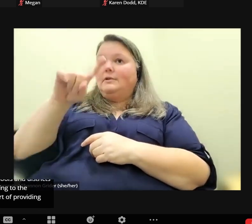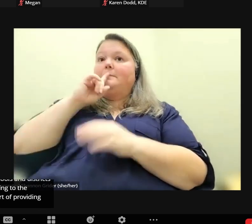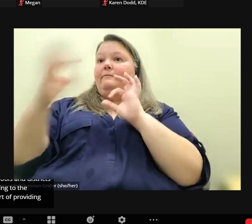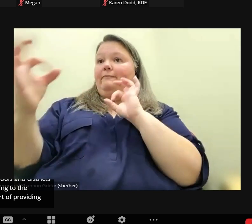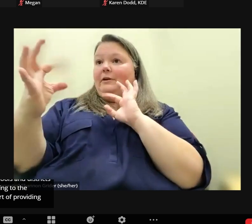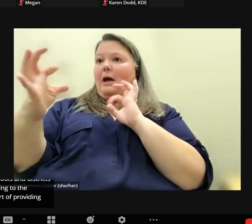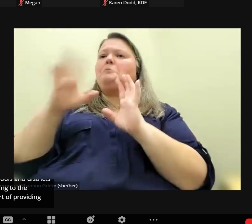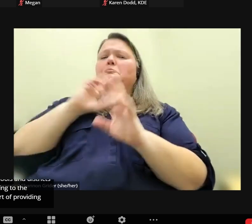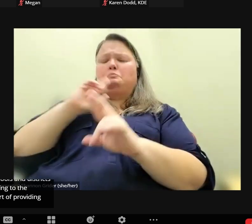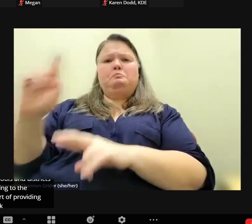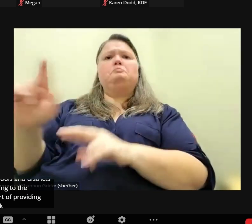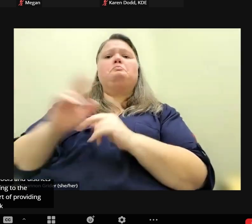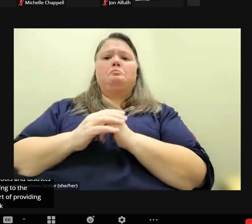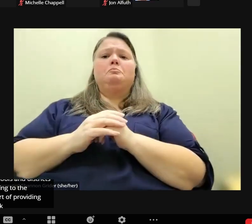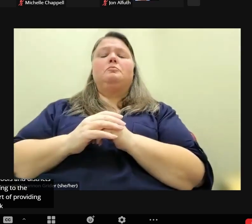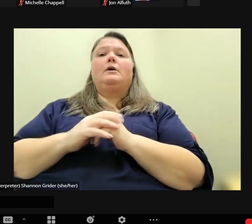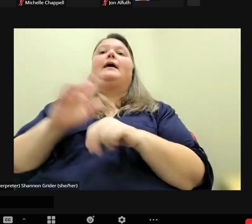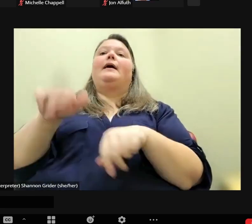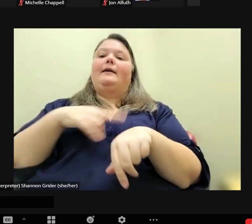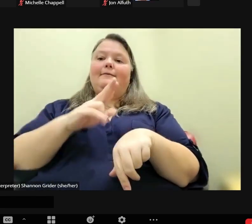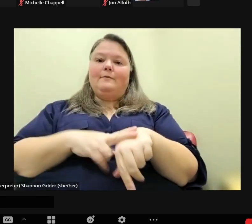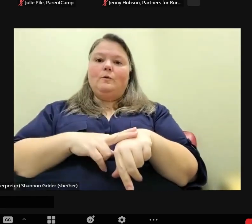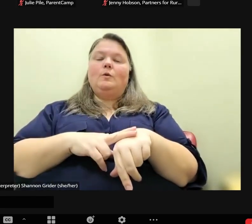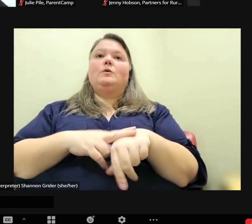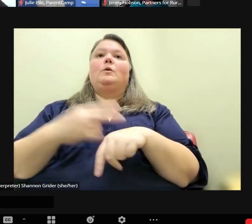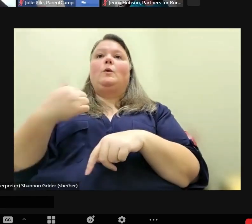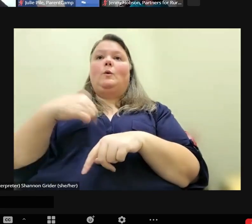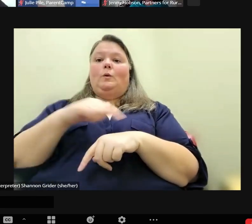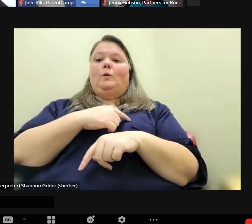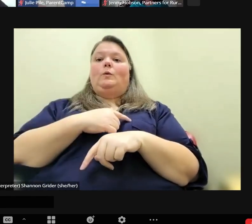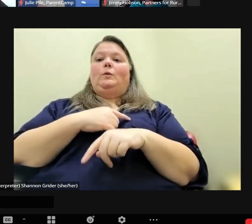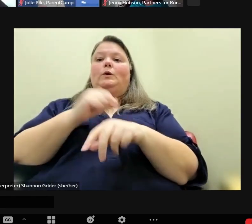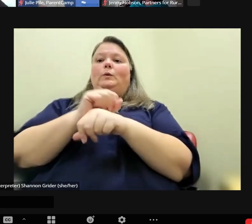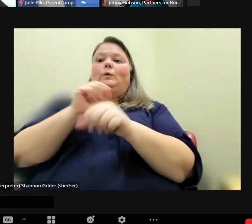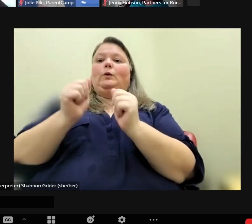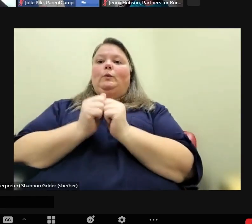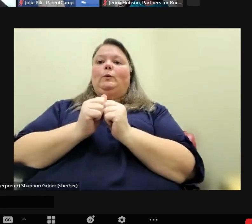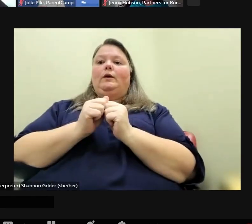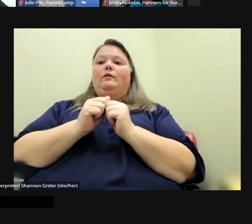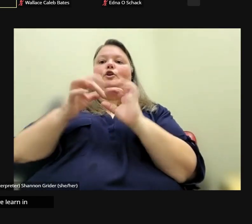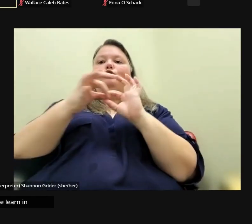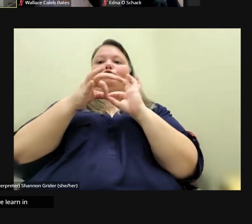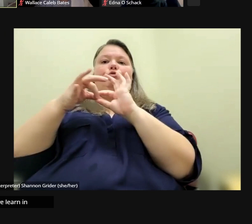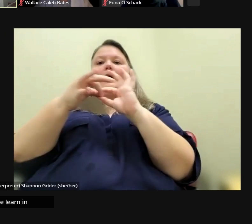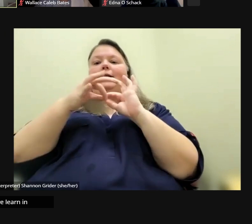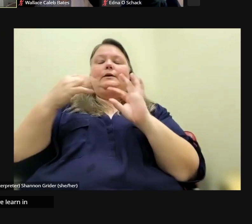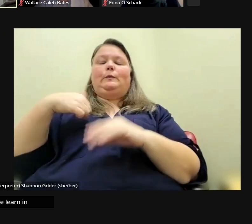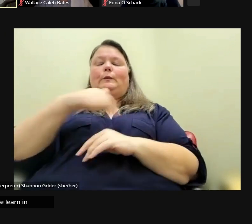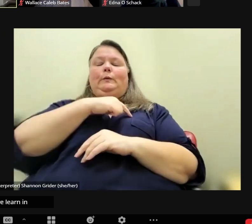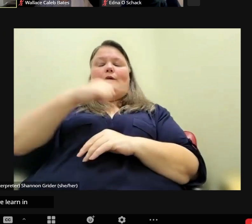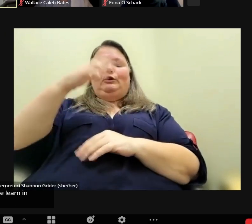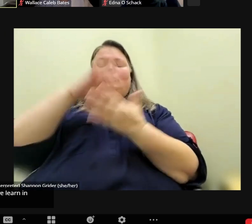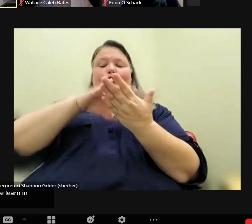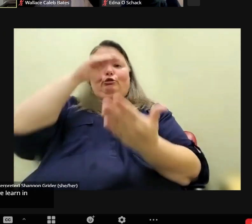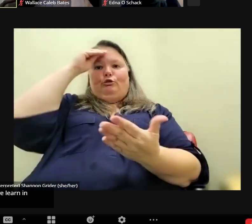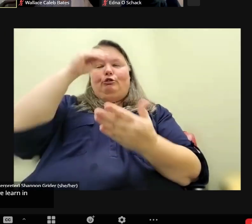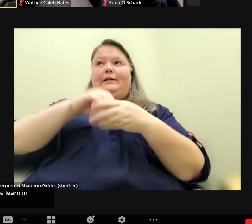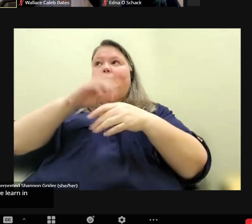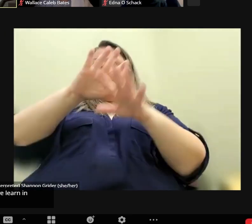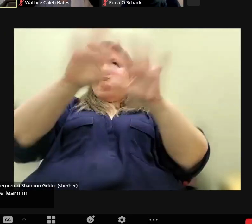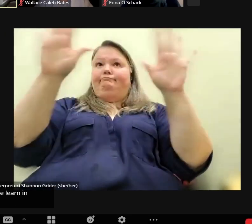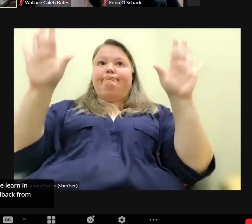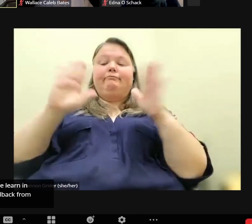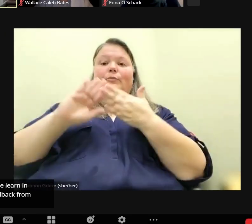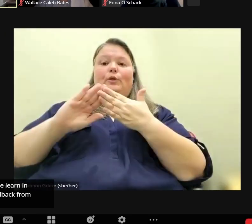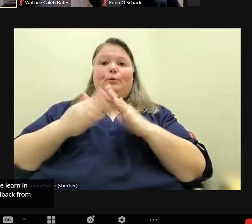work on sort of sharing about United We Learn in communities, if we're hearing feedback from Kentuckians that they feel like